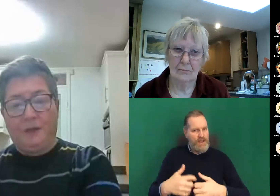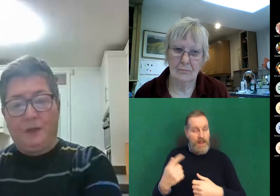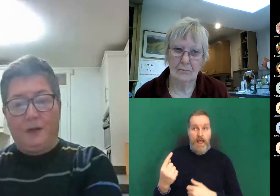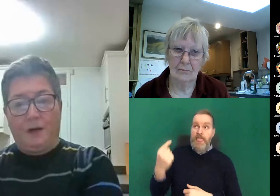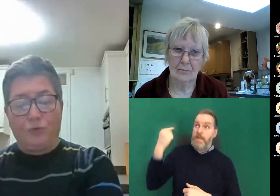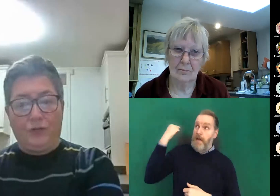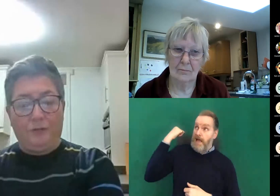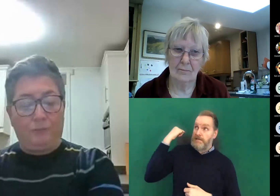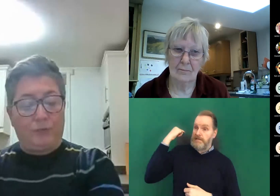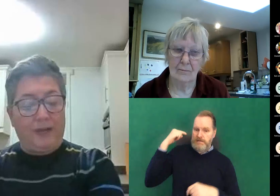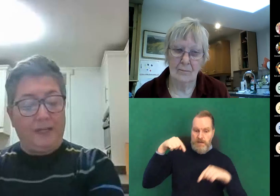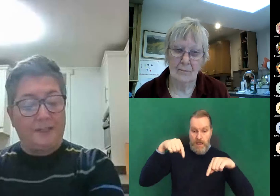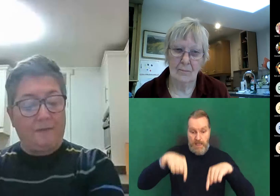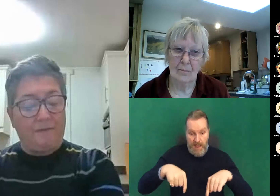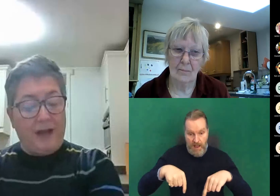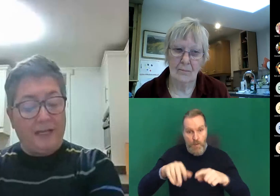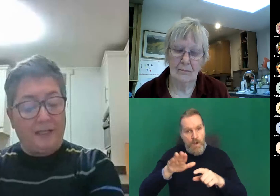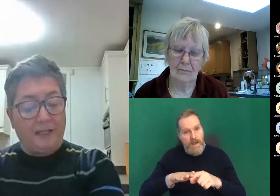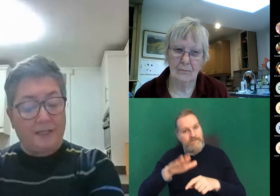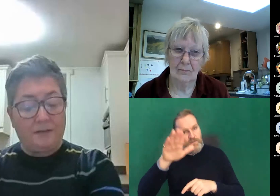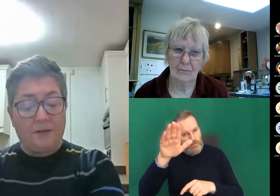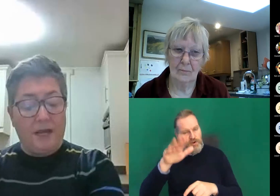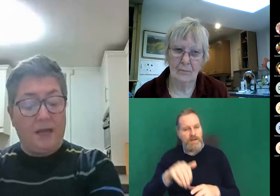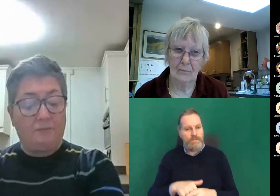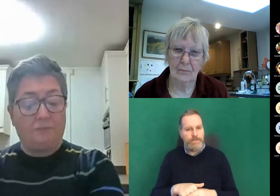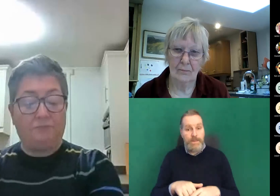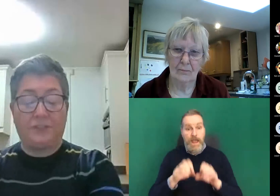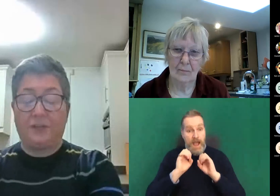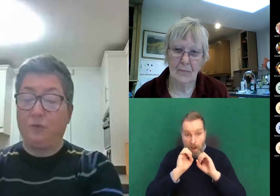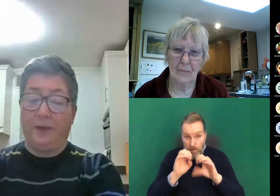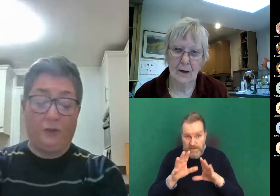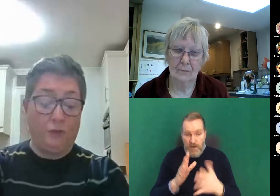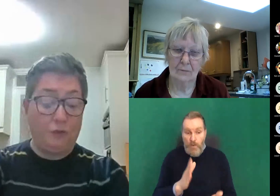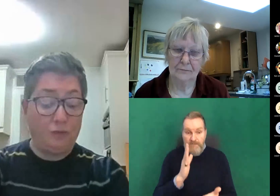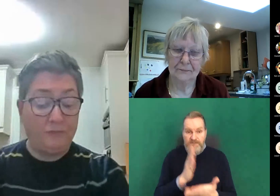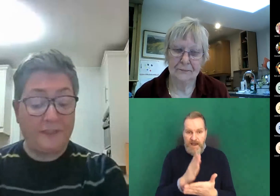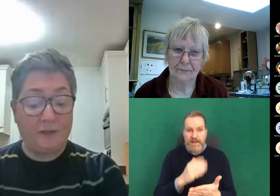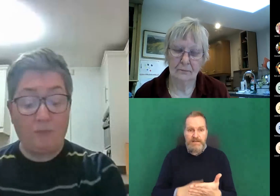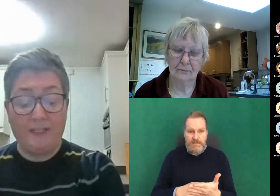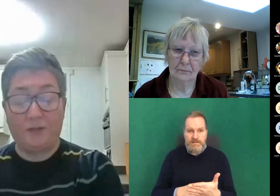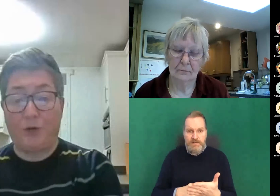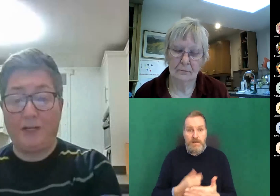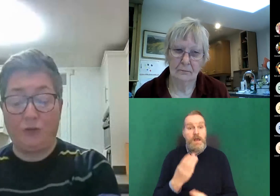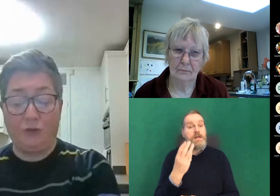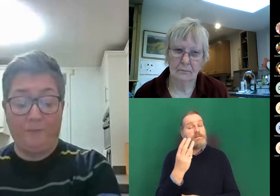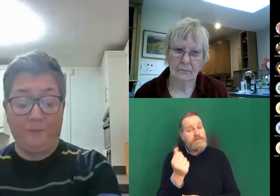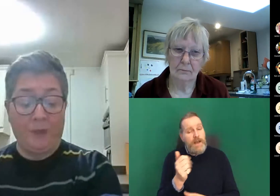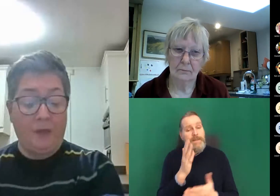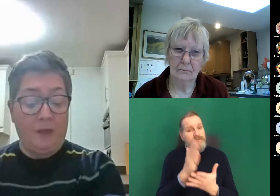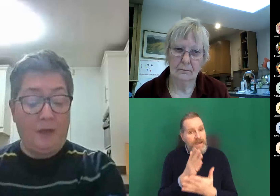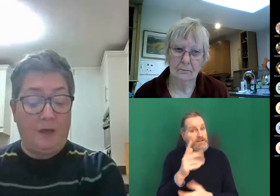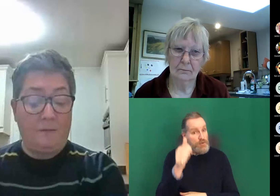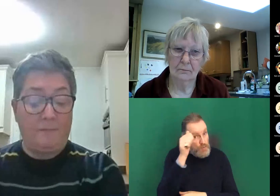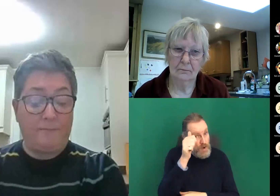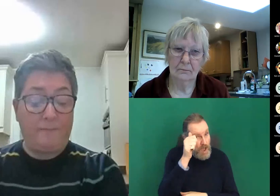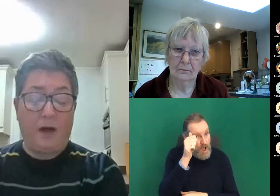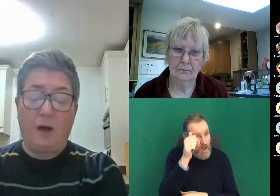future. I'm going to provide some facts. Some you might know, some might surprise